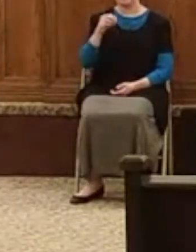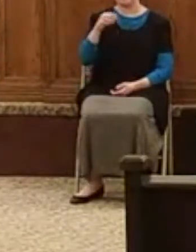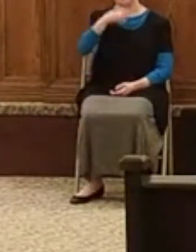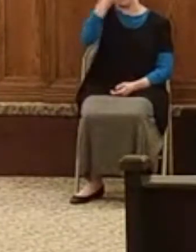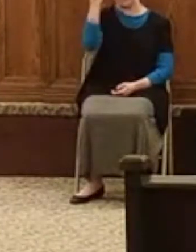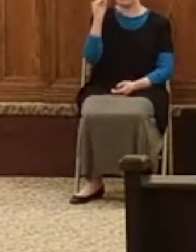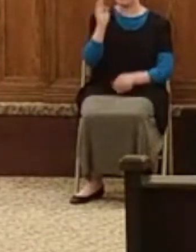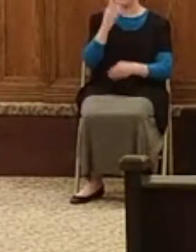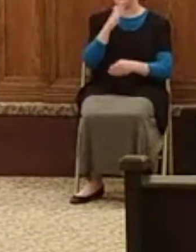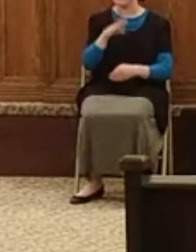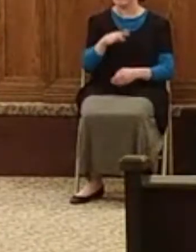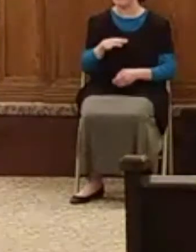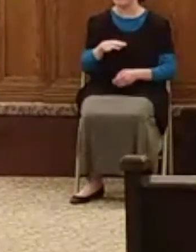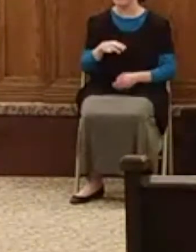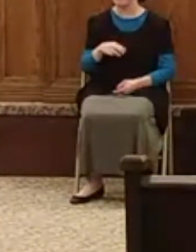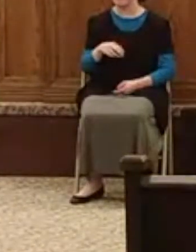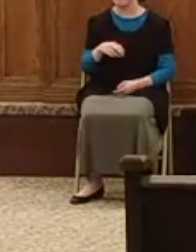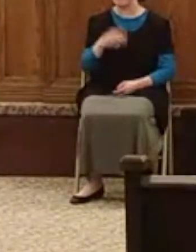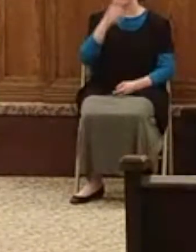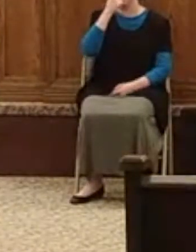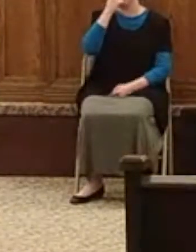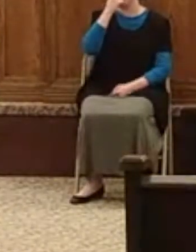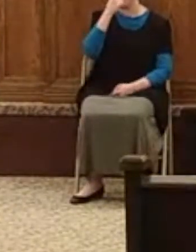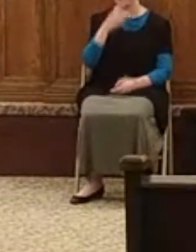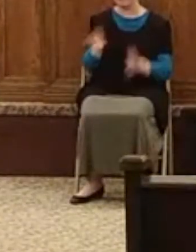Facebook, you just jealous because you ain't got what I got.